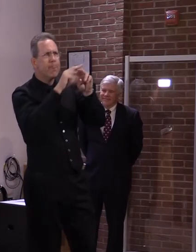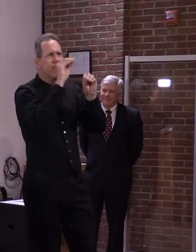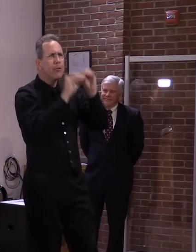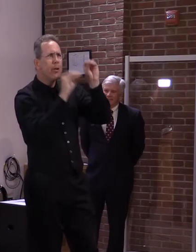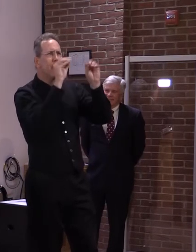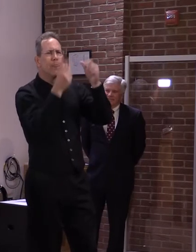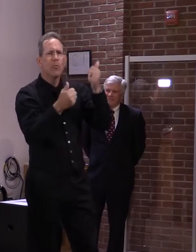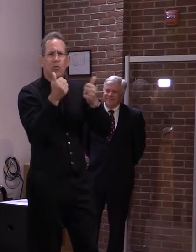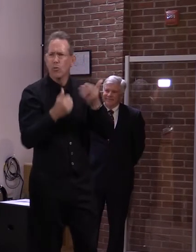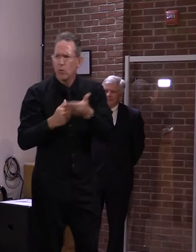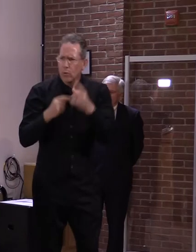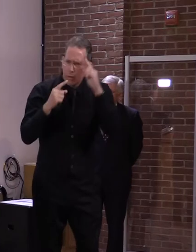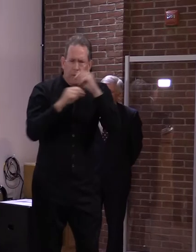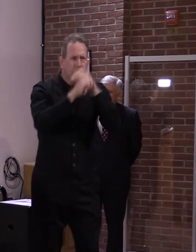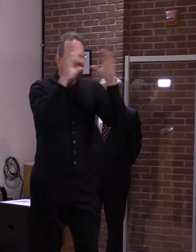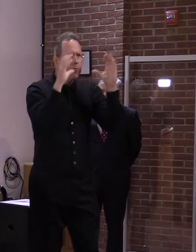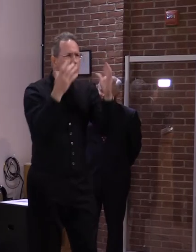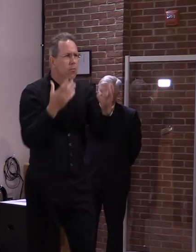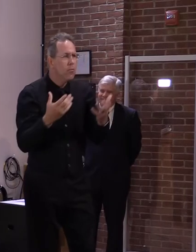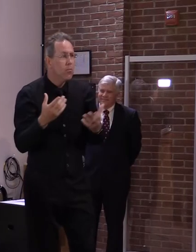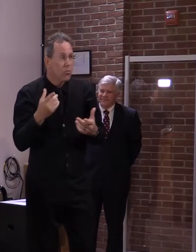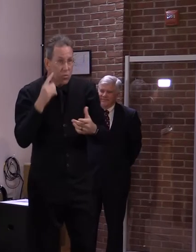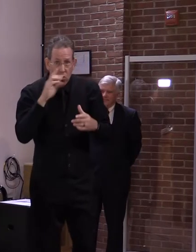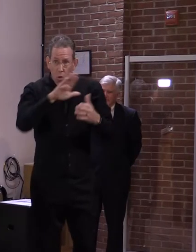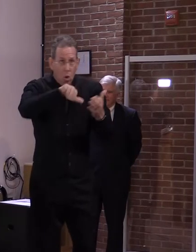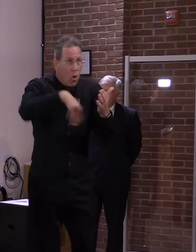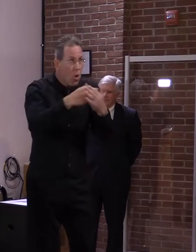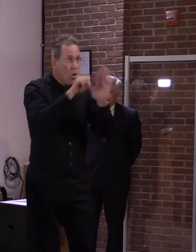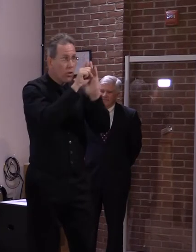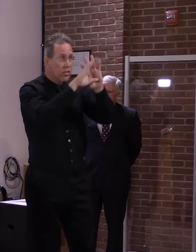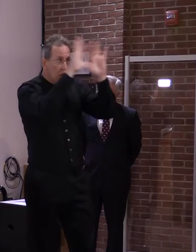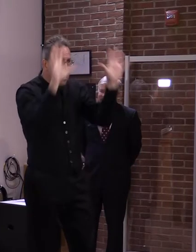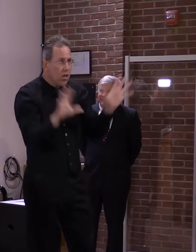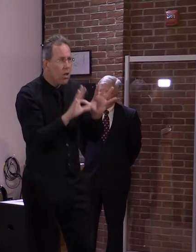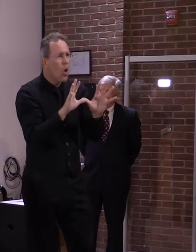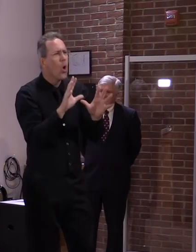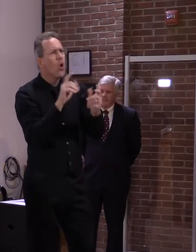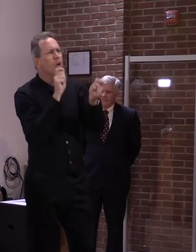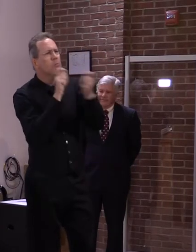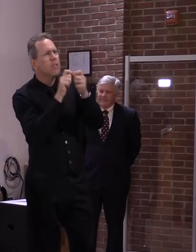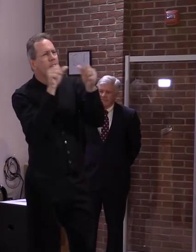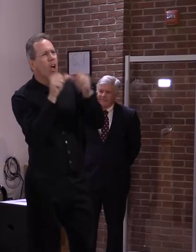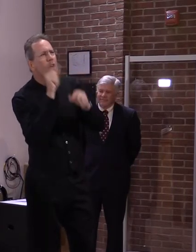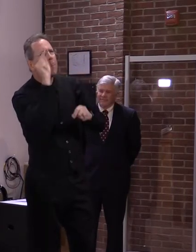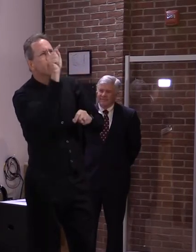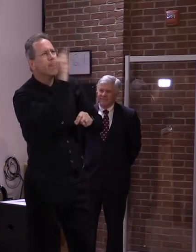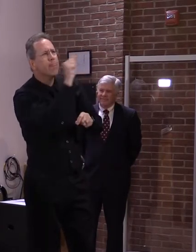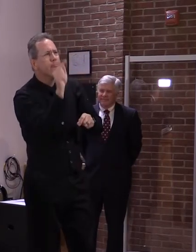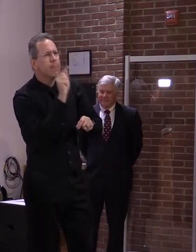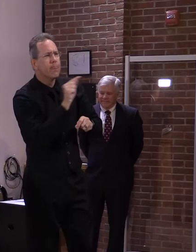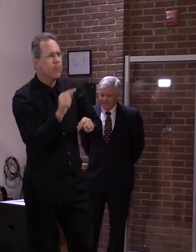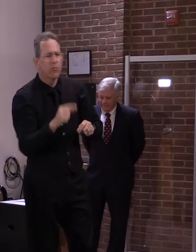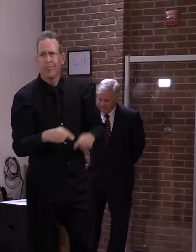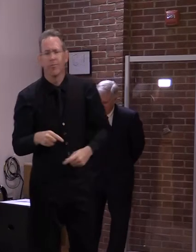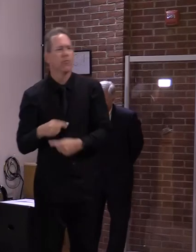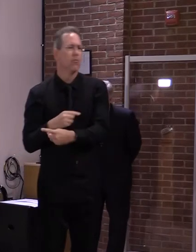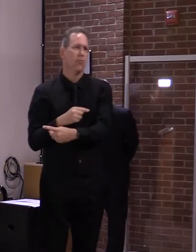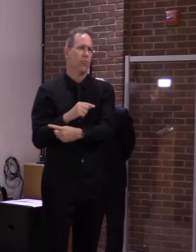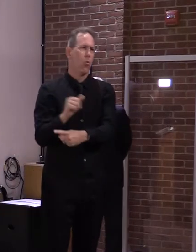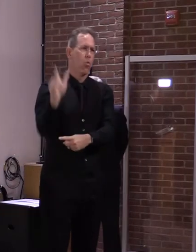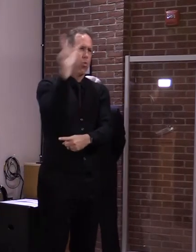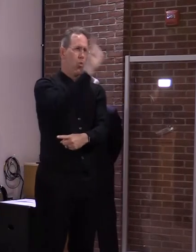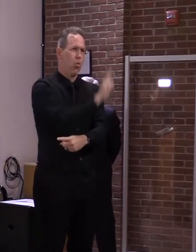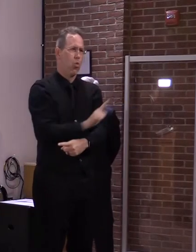nothing thing or area by area? Yeah, it'll be the entire state. And that's